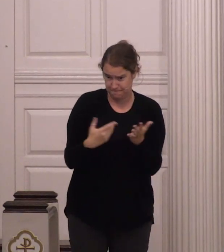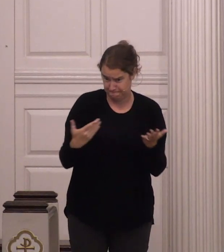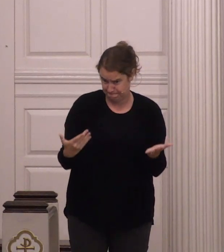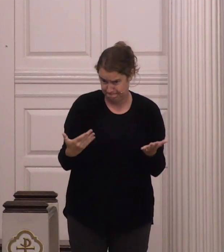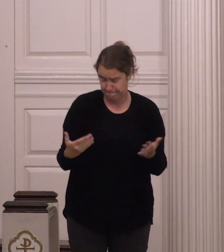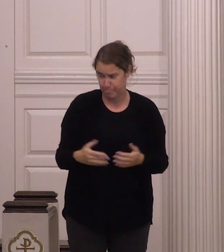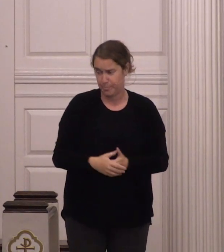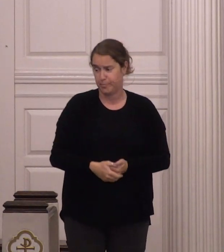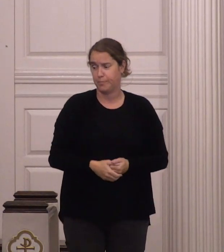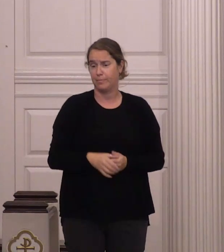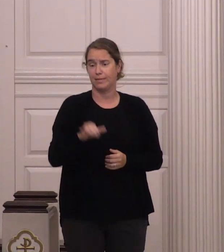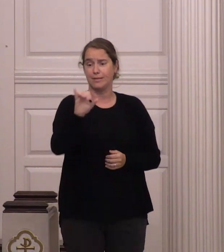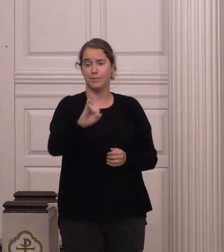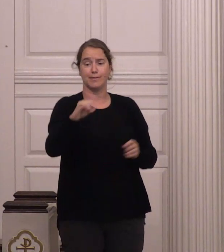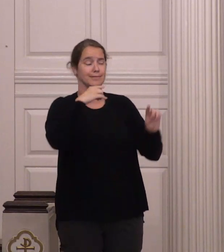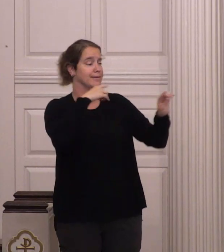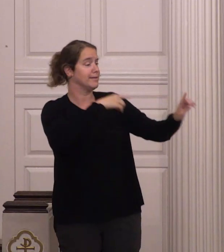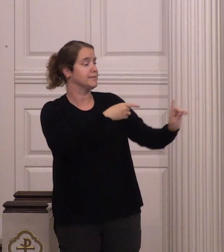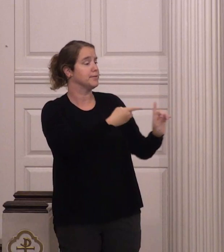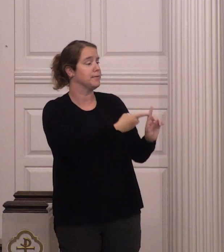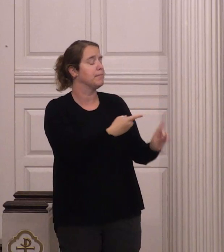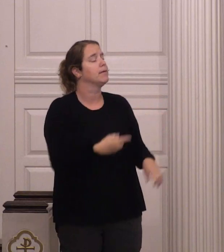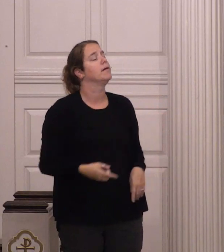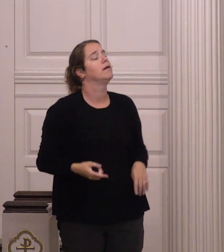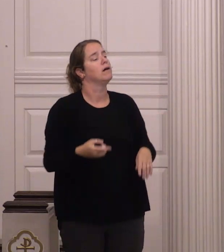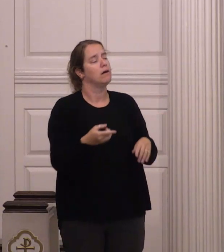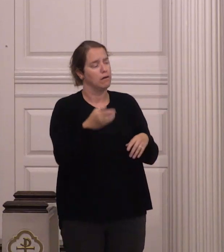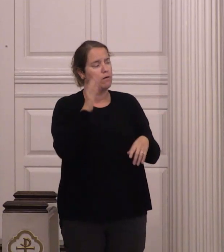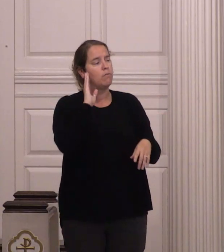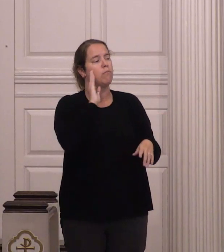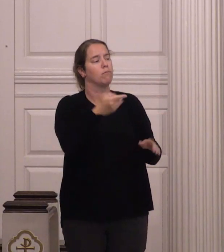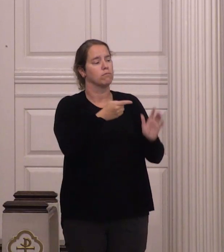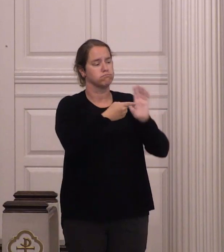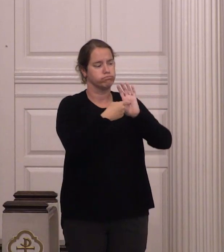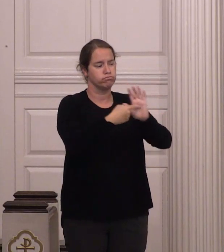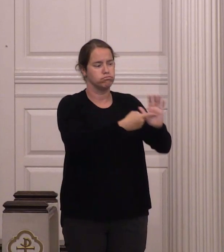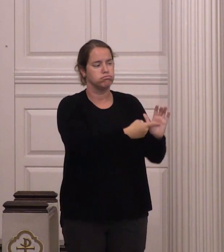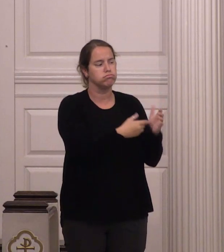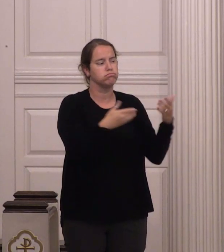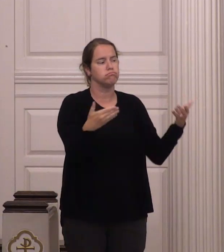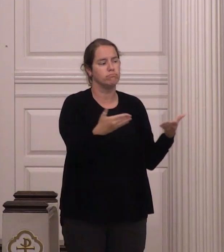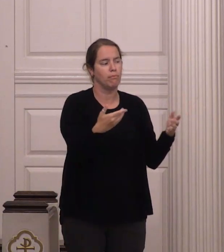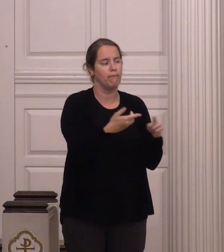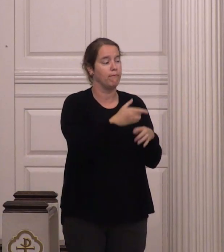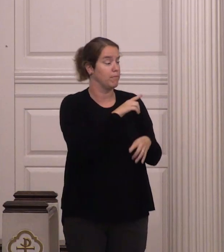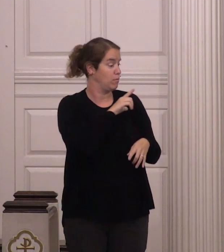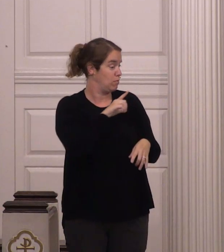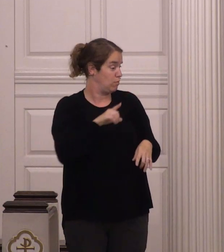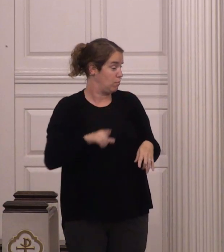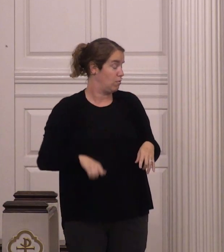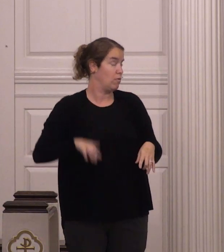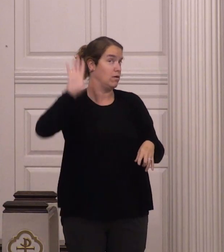Isaiah answered, "This will be the sign for you from the Lord, that he will do what he has